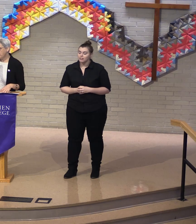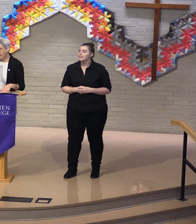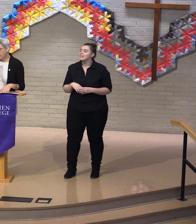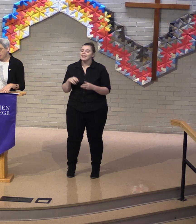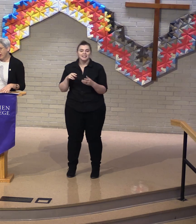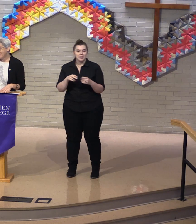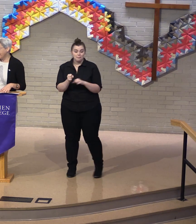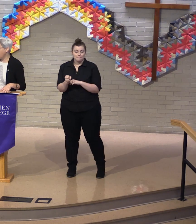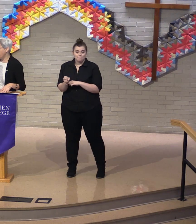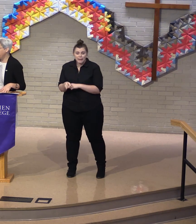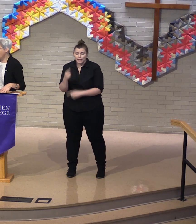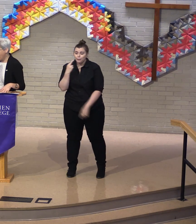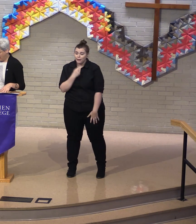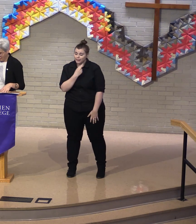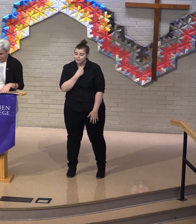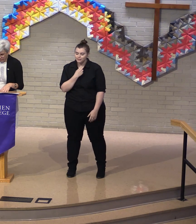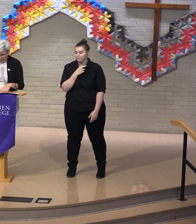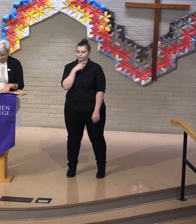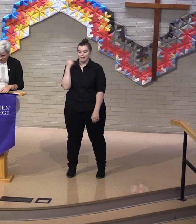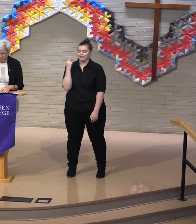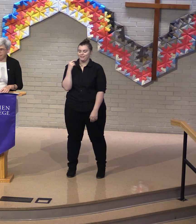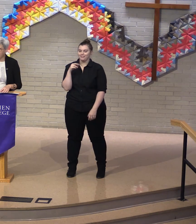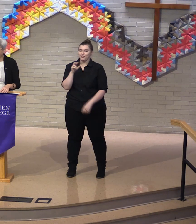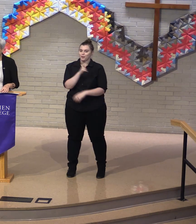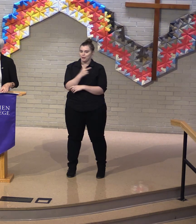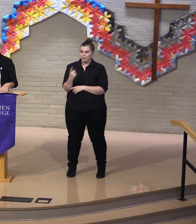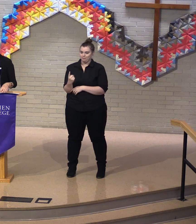It beats ranch dressing 3 to 1.